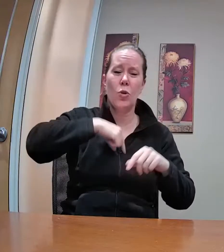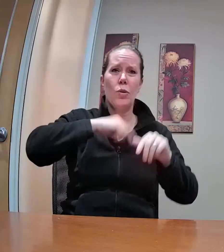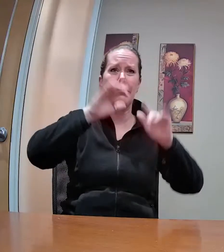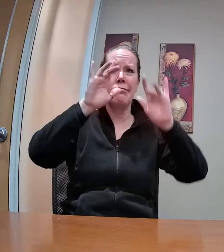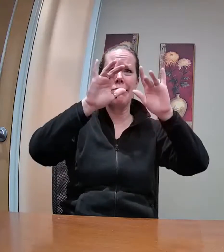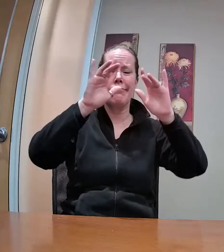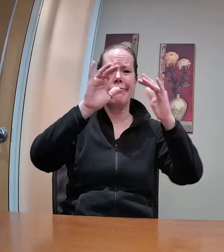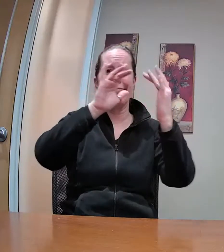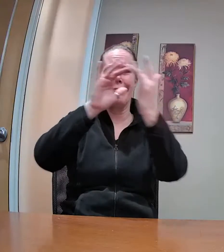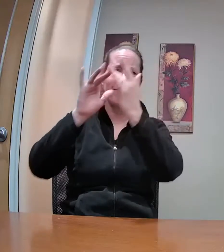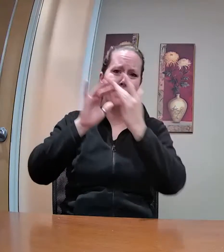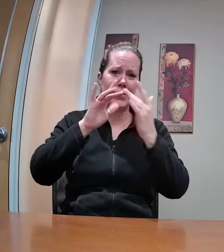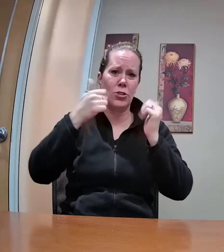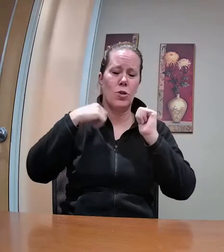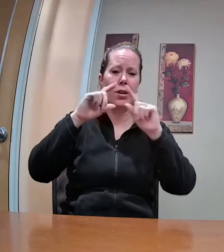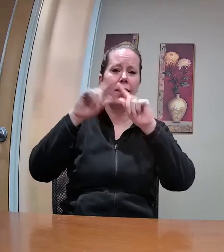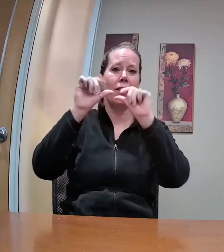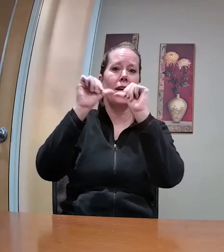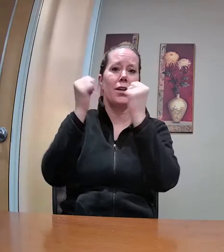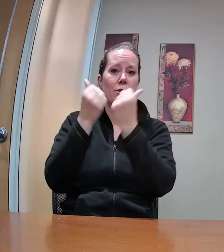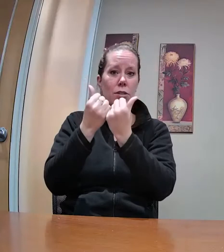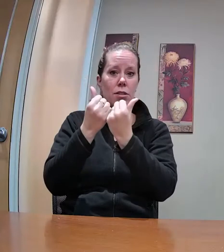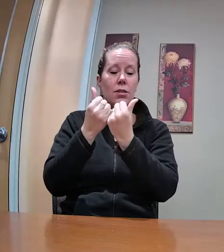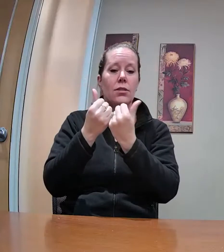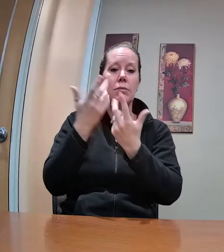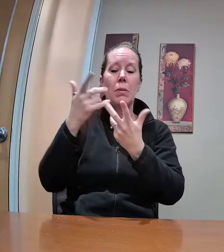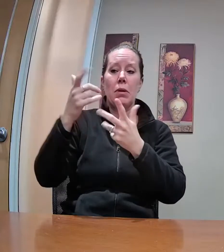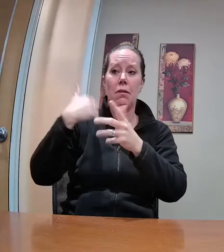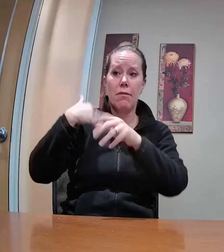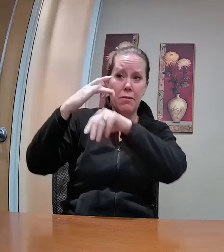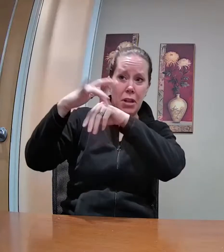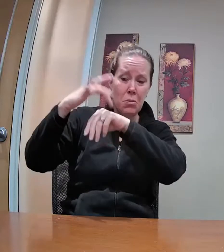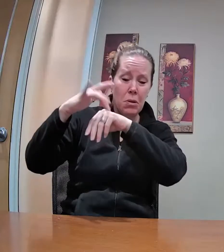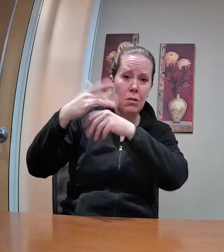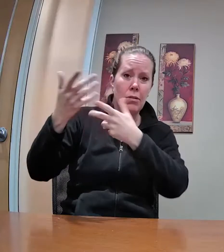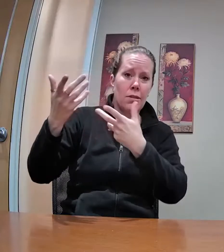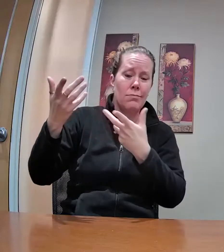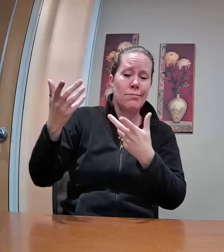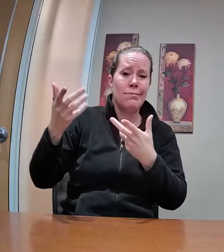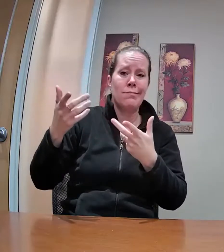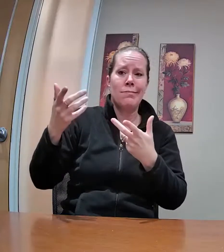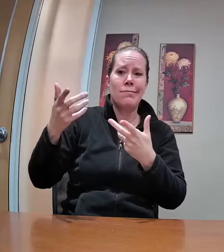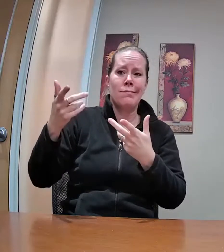agencies who may have dietary or housekeeping aides that we can